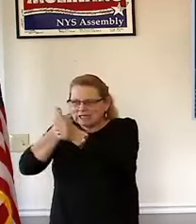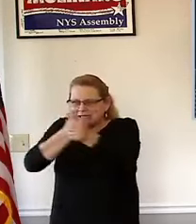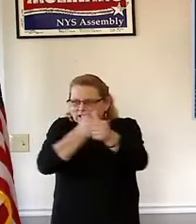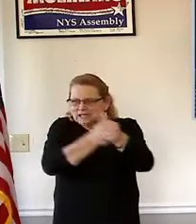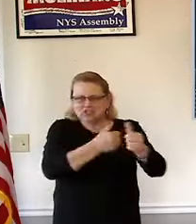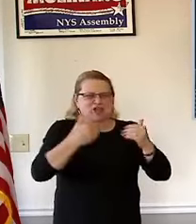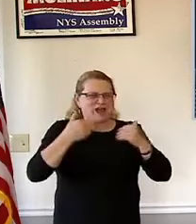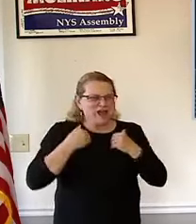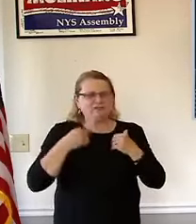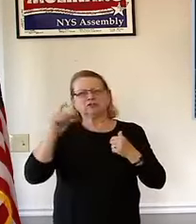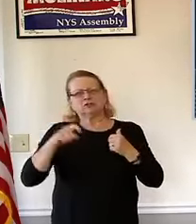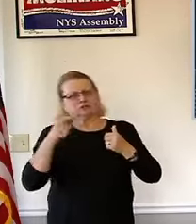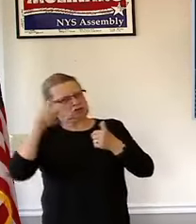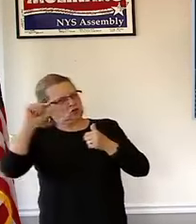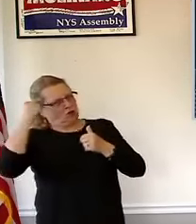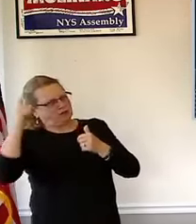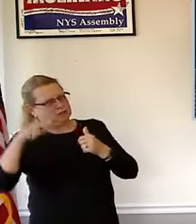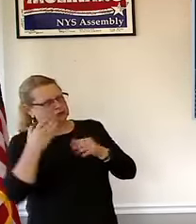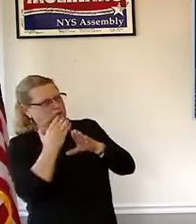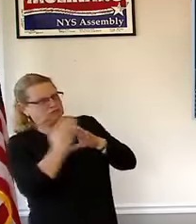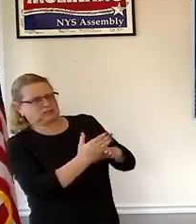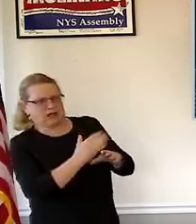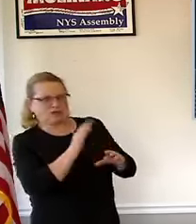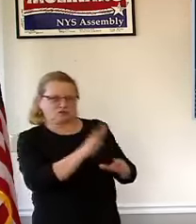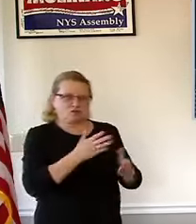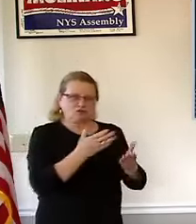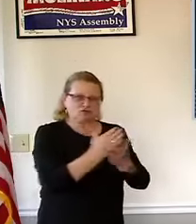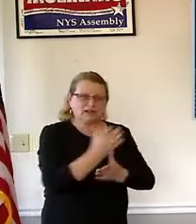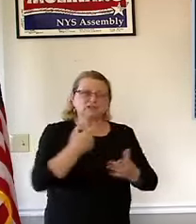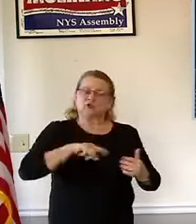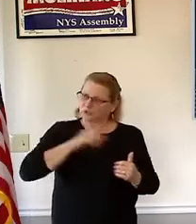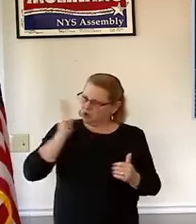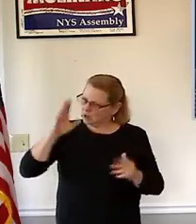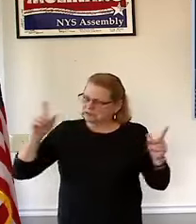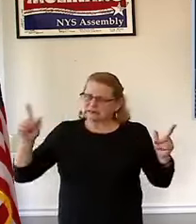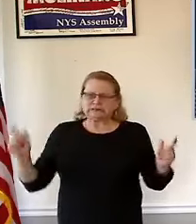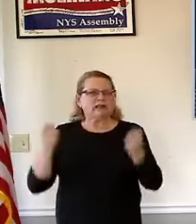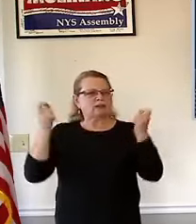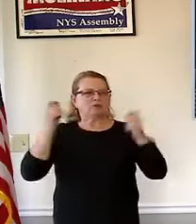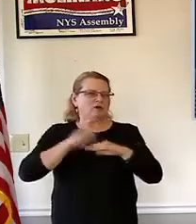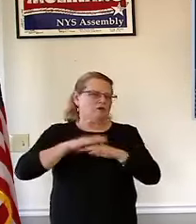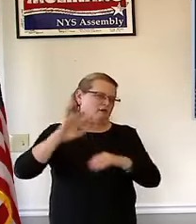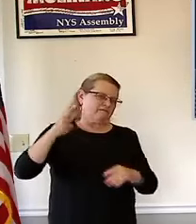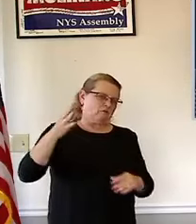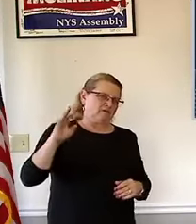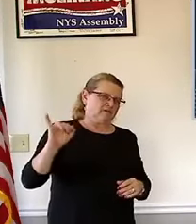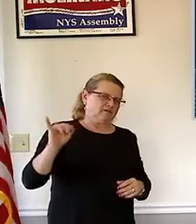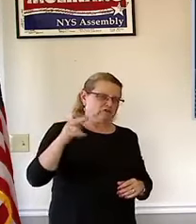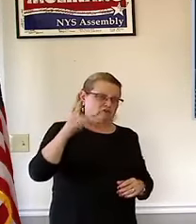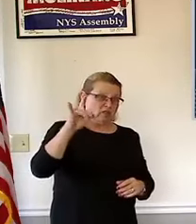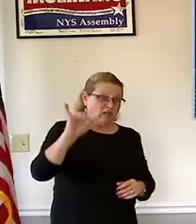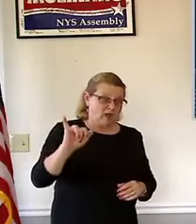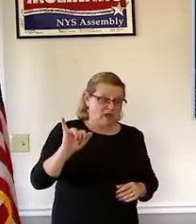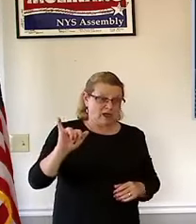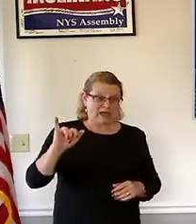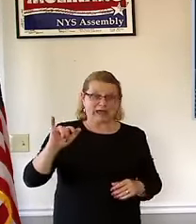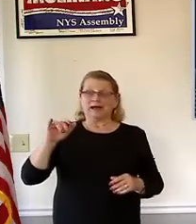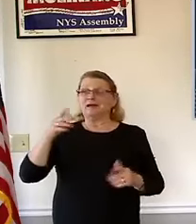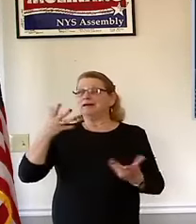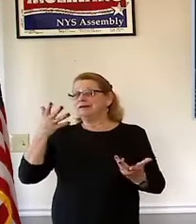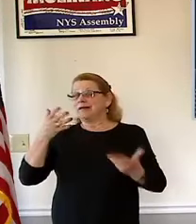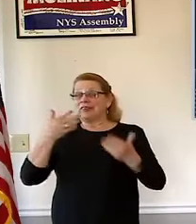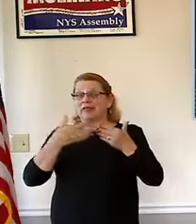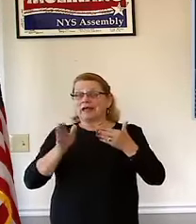to be protected by government. We are going to celebrate Independence Day here in Dutchess on the 4th of July. Gates open at those locations